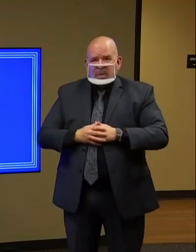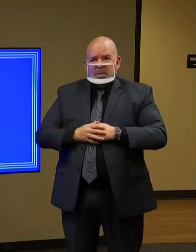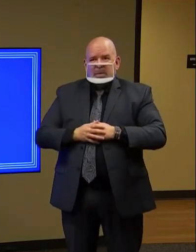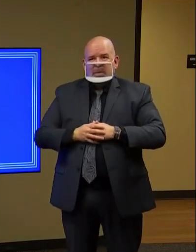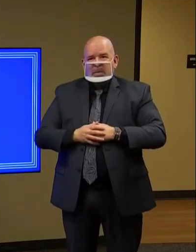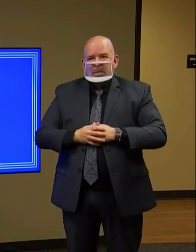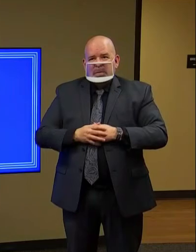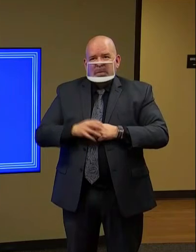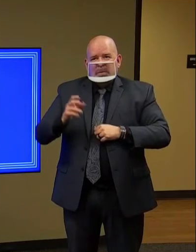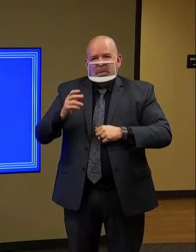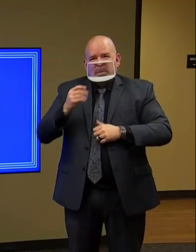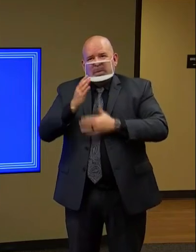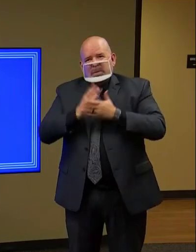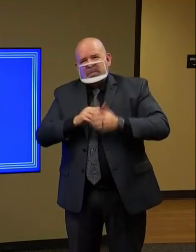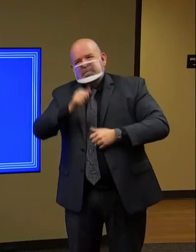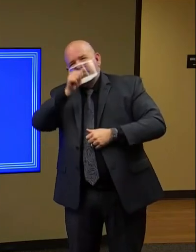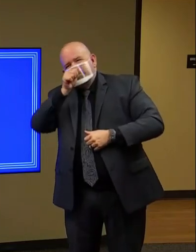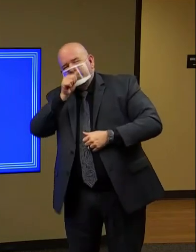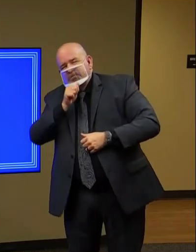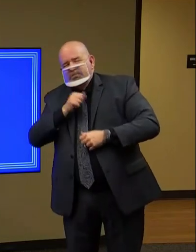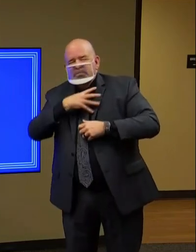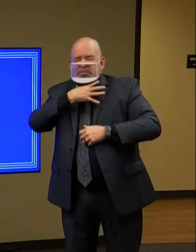COVID, unfortunately the virus